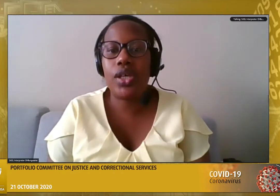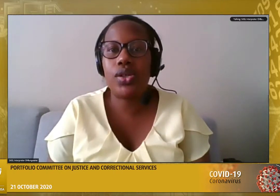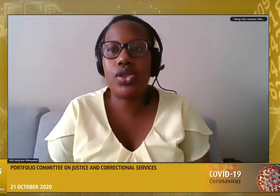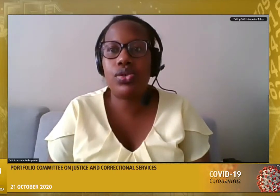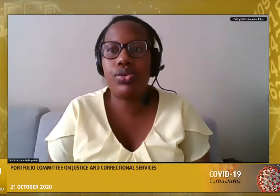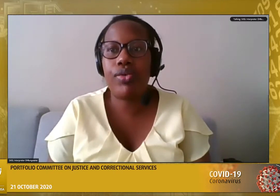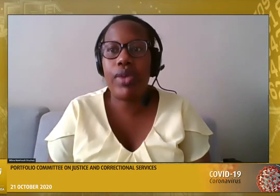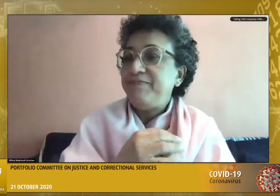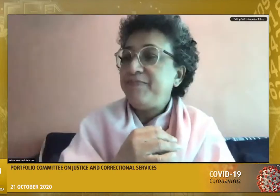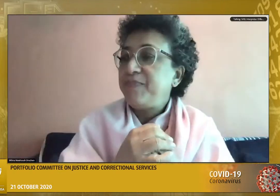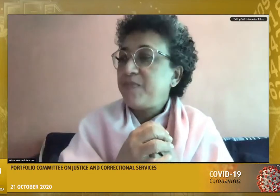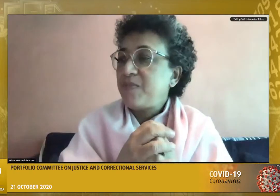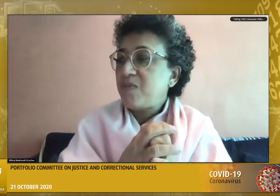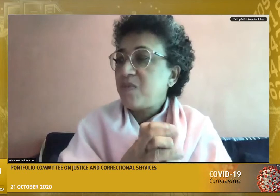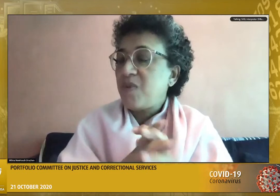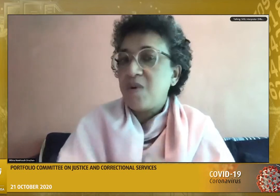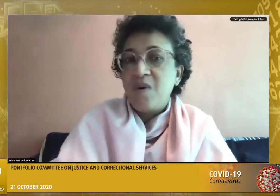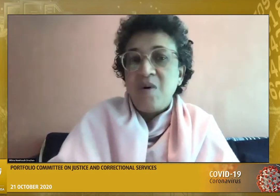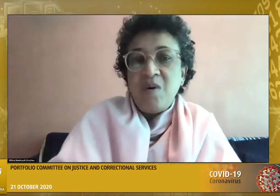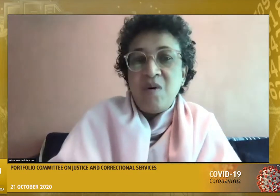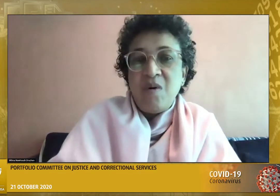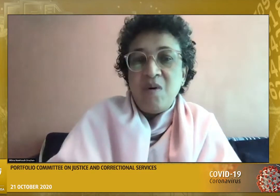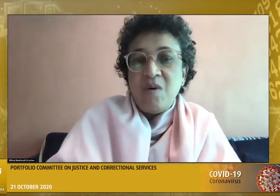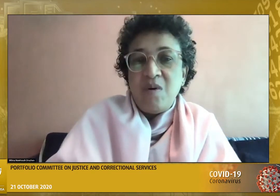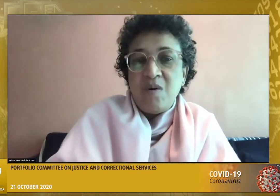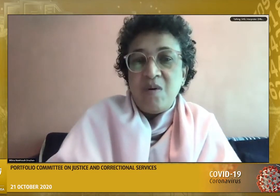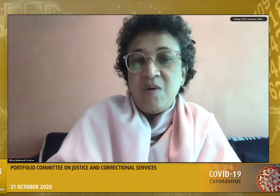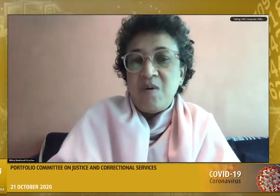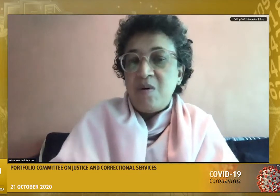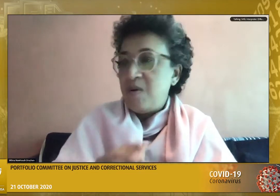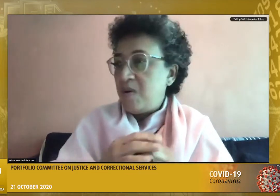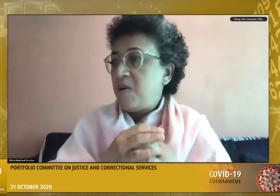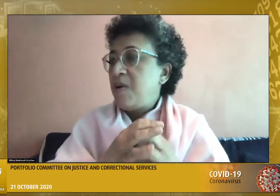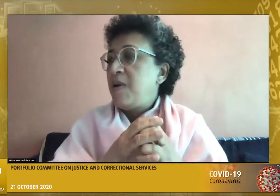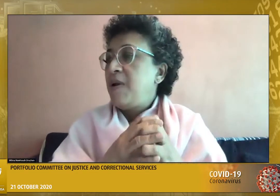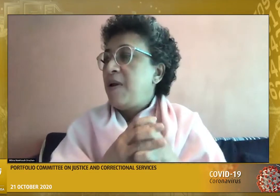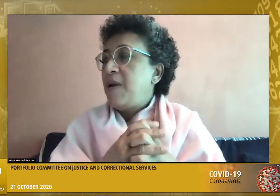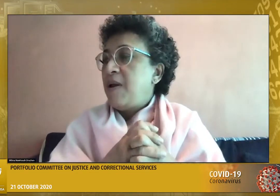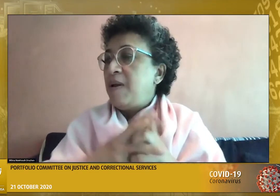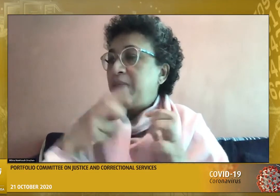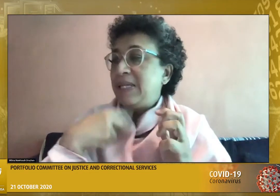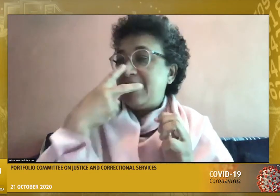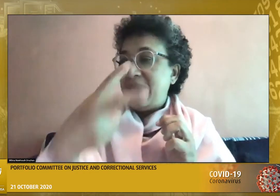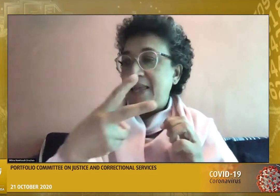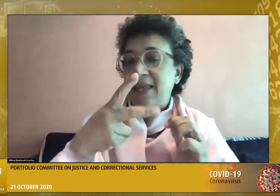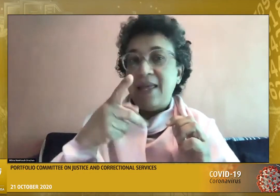And thank you to Rape Crisis for that presentation.